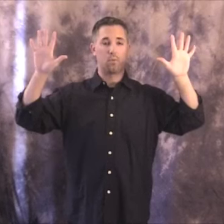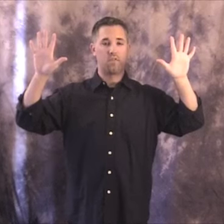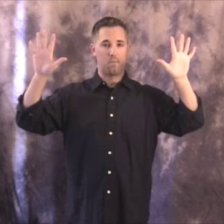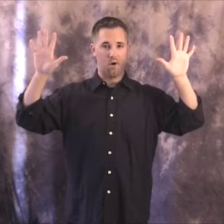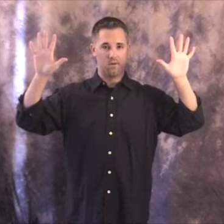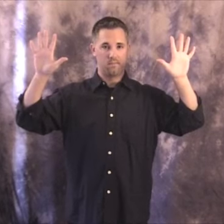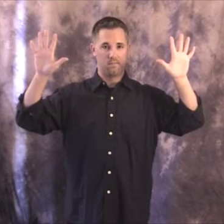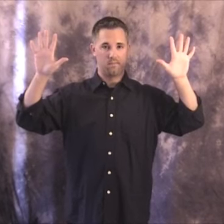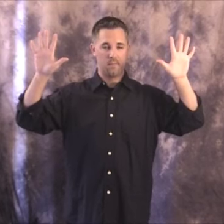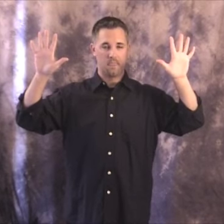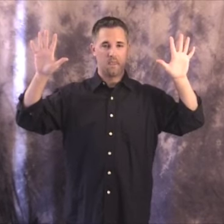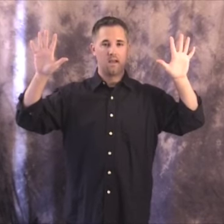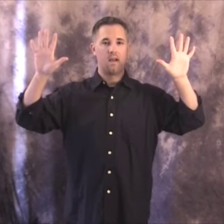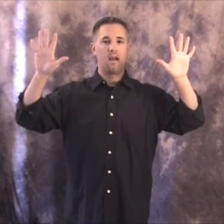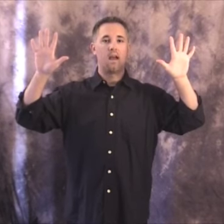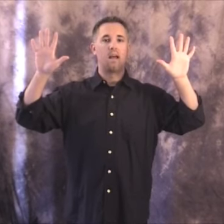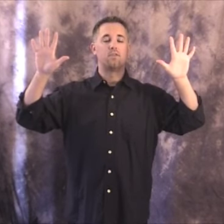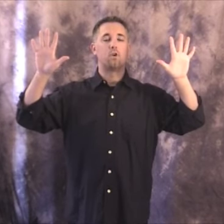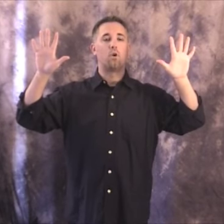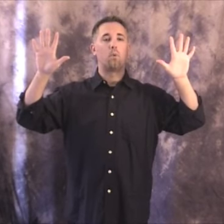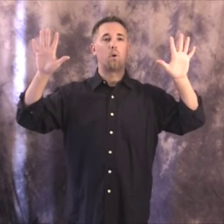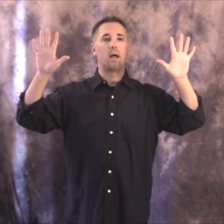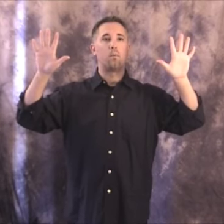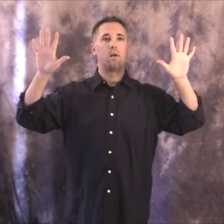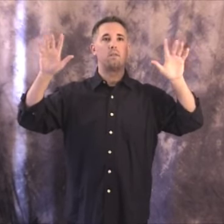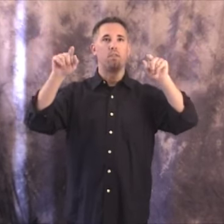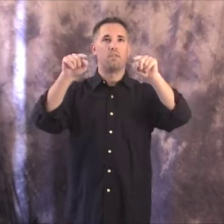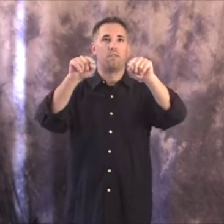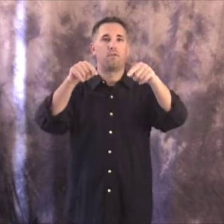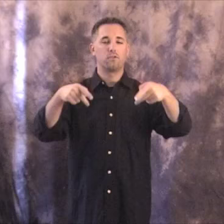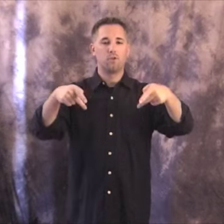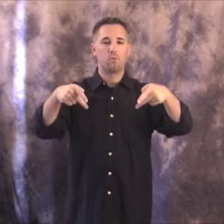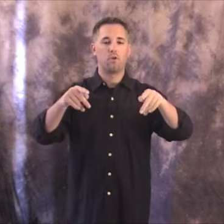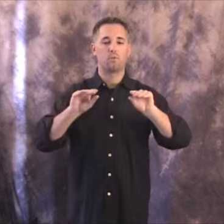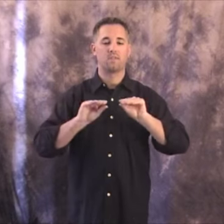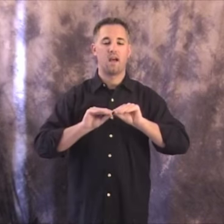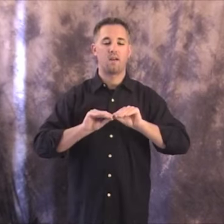width apart. And so what I want, the first two rows will sign